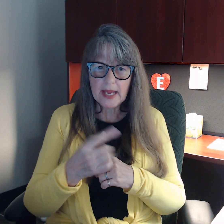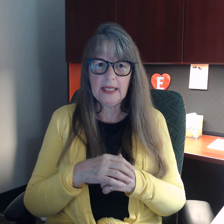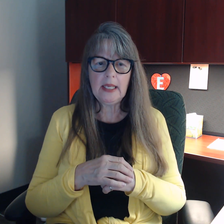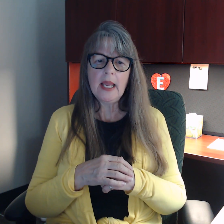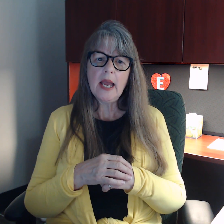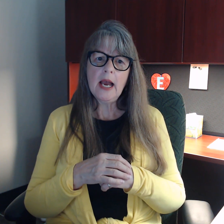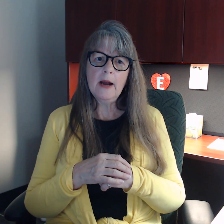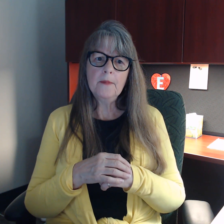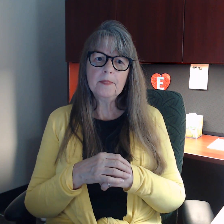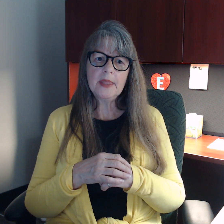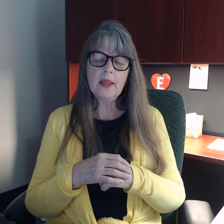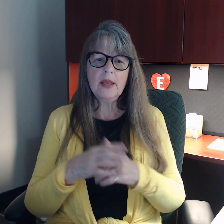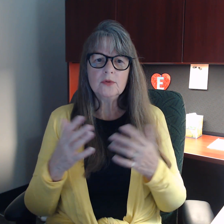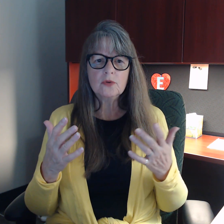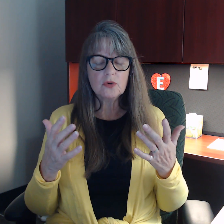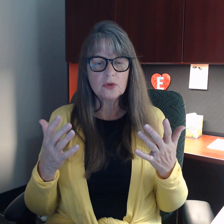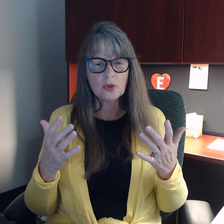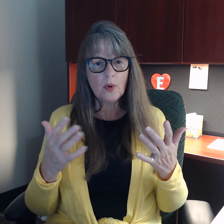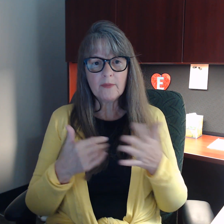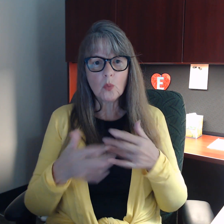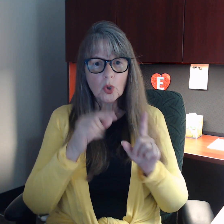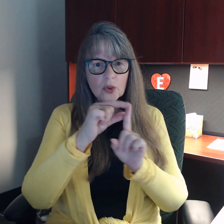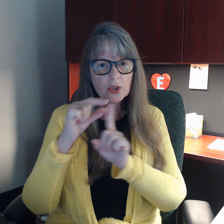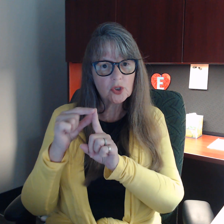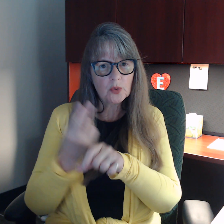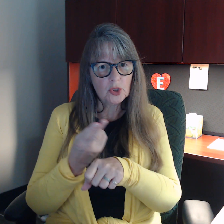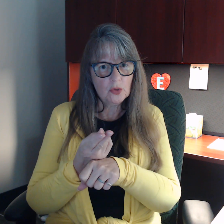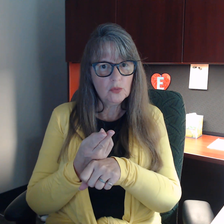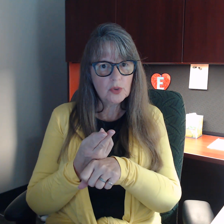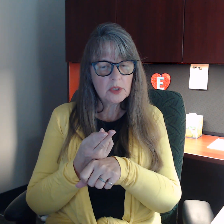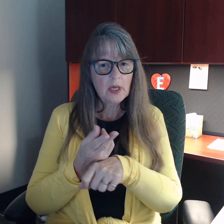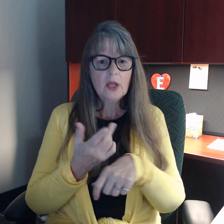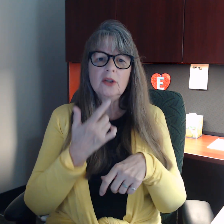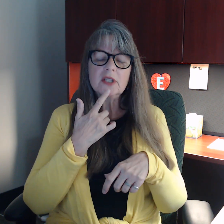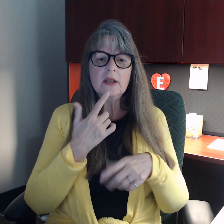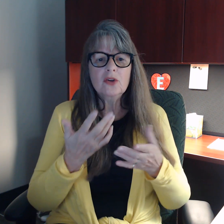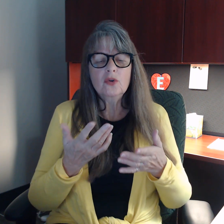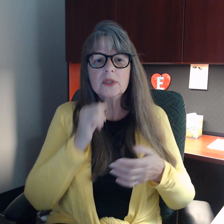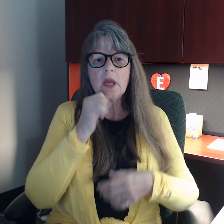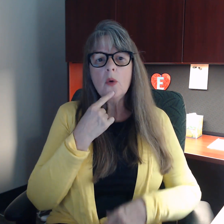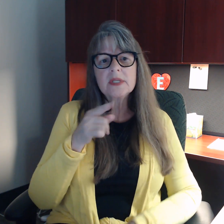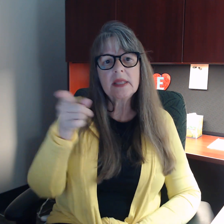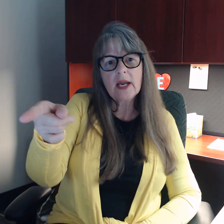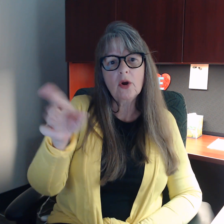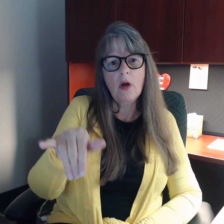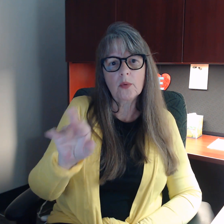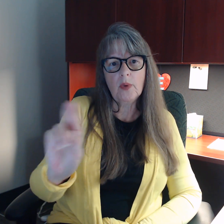somebody? And so whatever words that you would use, instead, you would say, oh, it's there on the